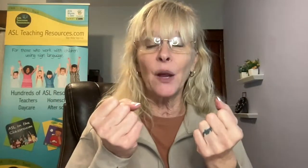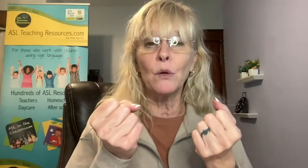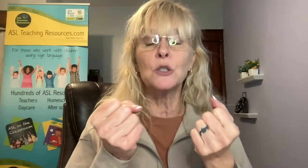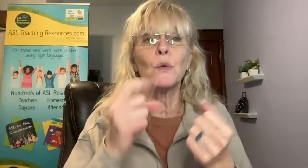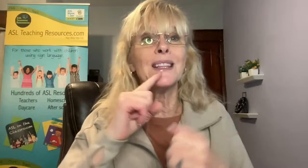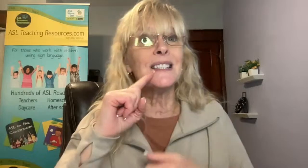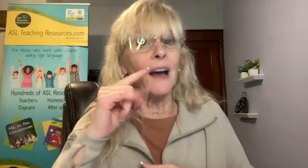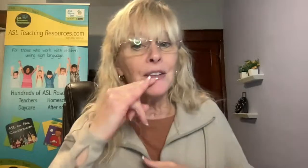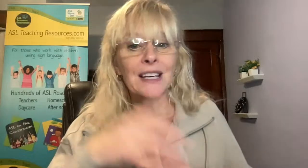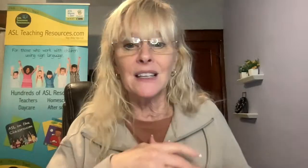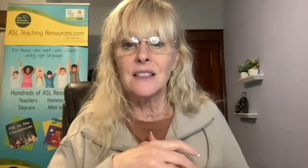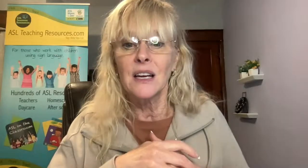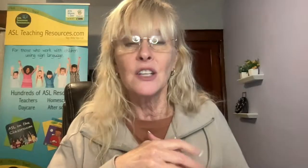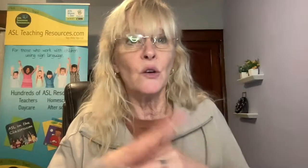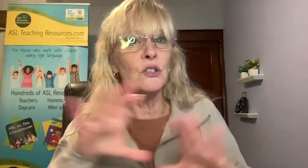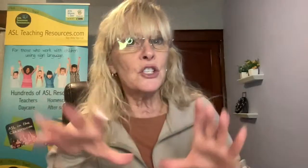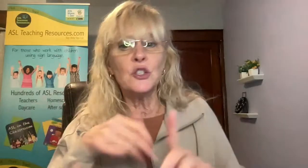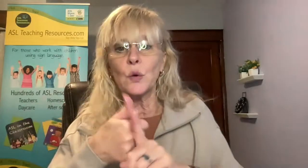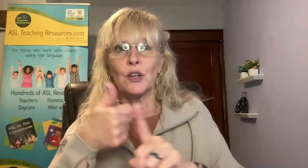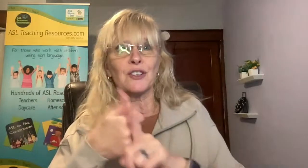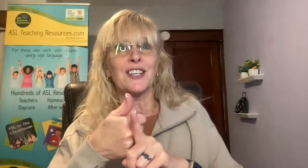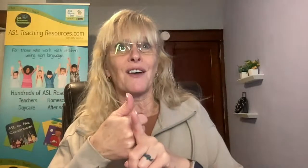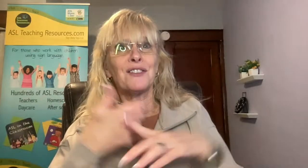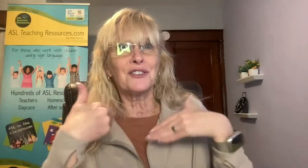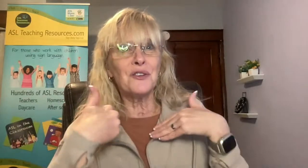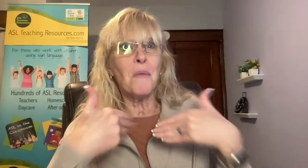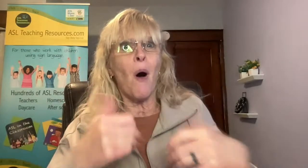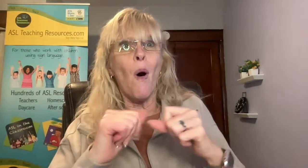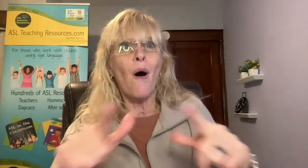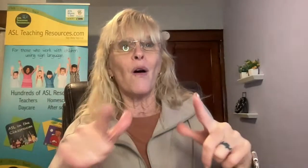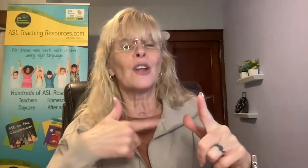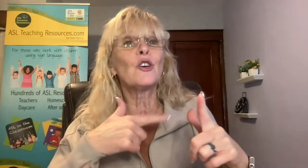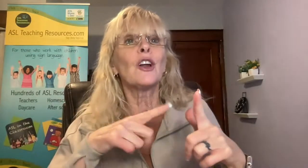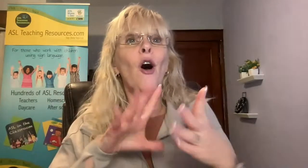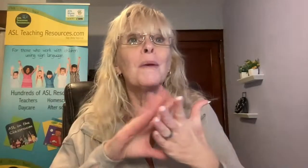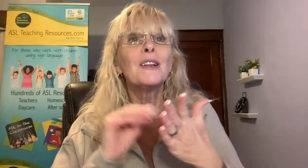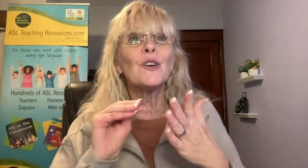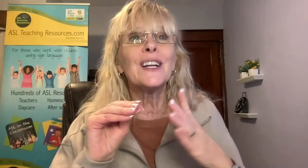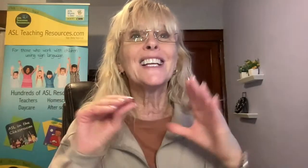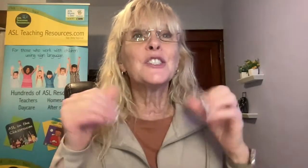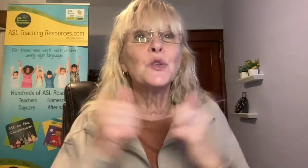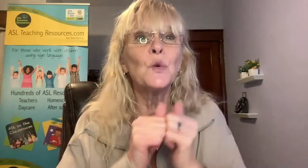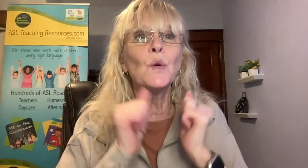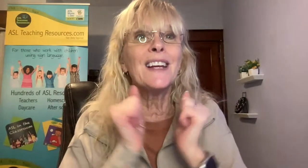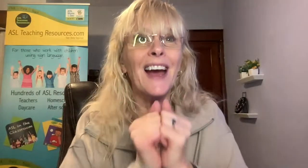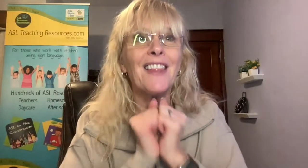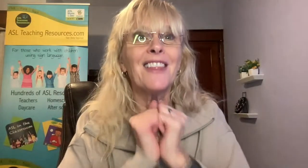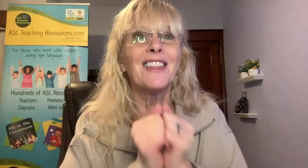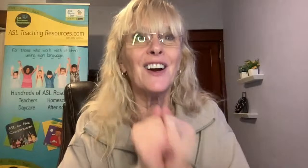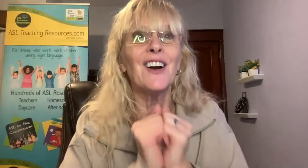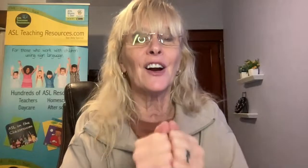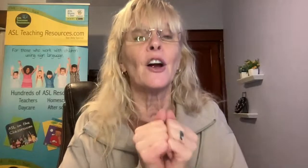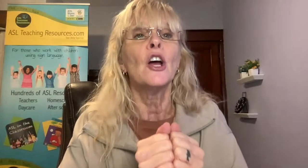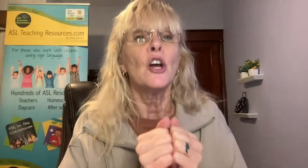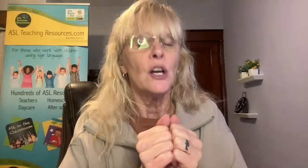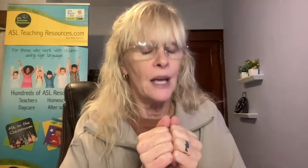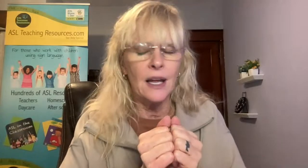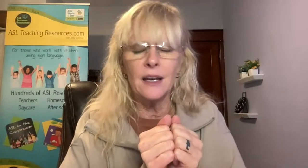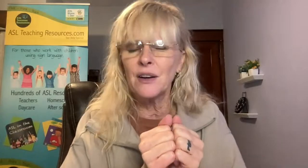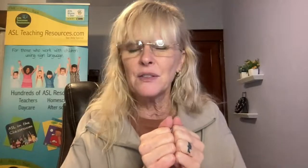language with the deaf kids. Don't just do it yourself, do them all. And you can all be learning together. And don't say